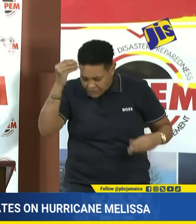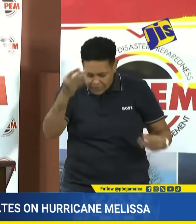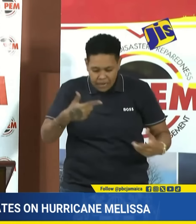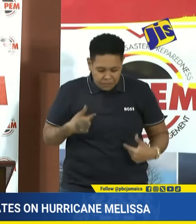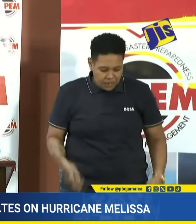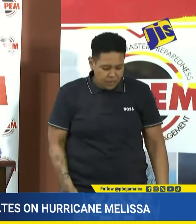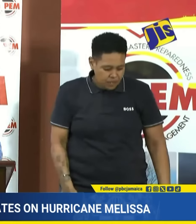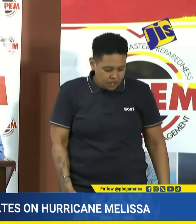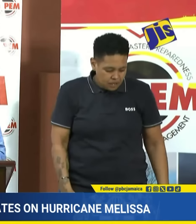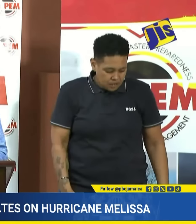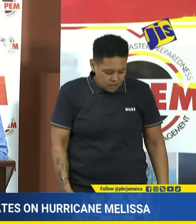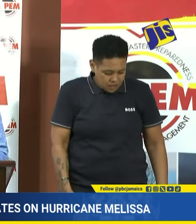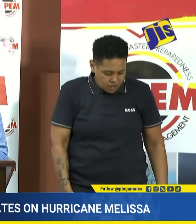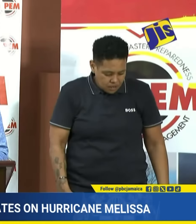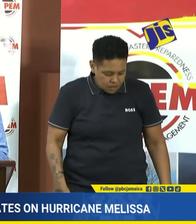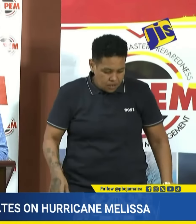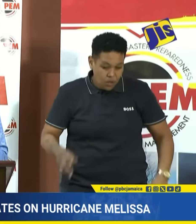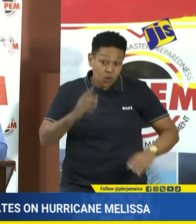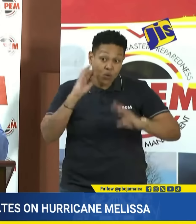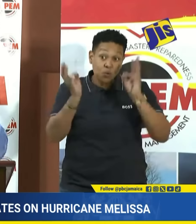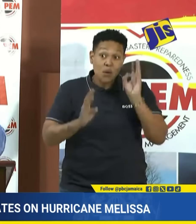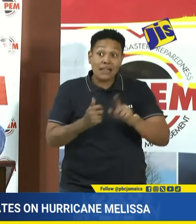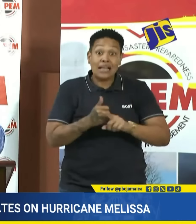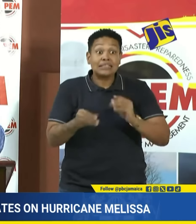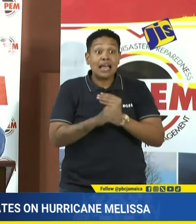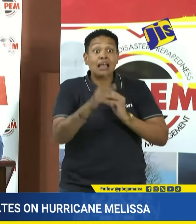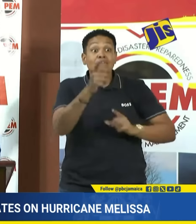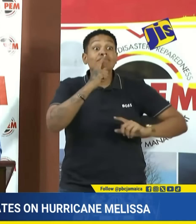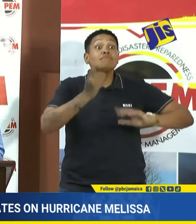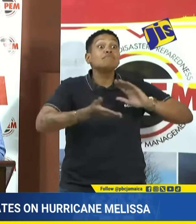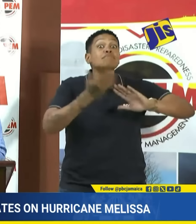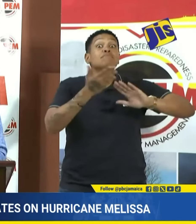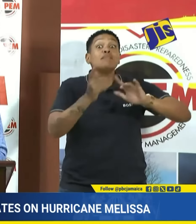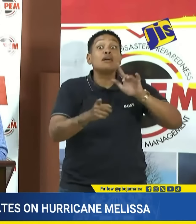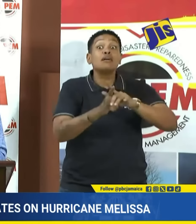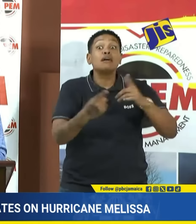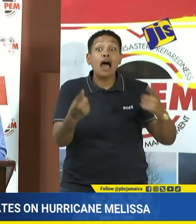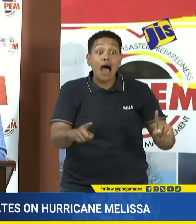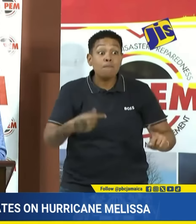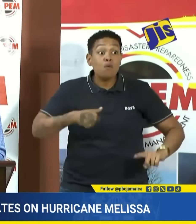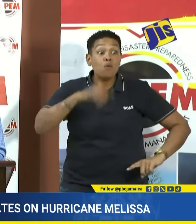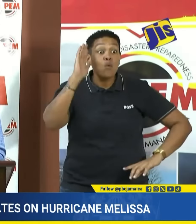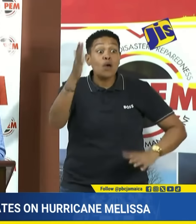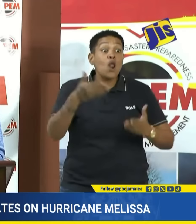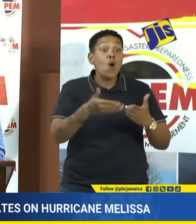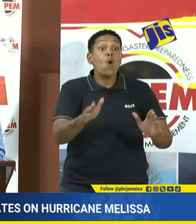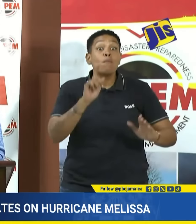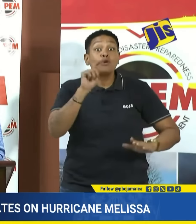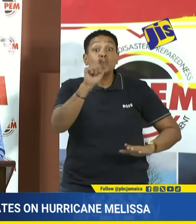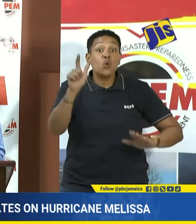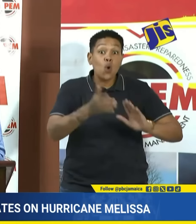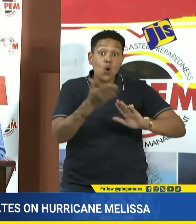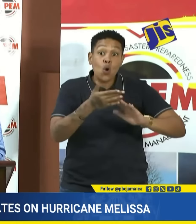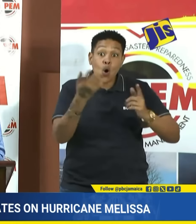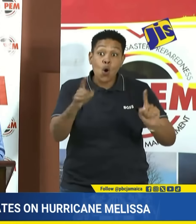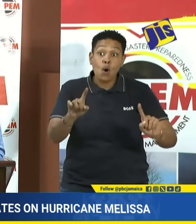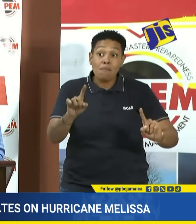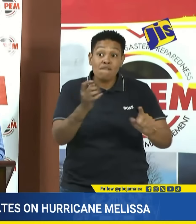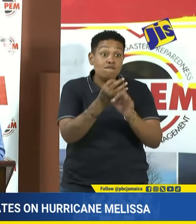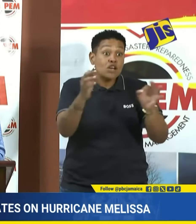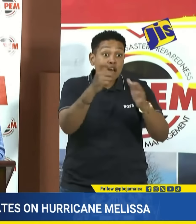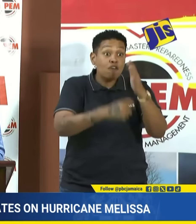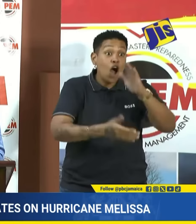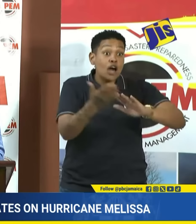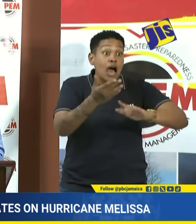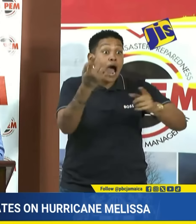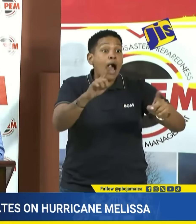me that the weather is up on us, we will open the toll booths free of